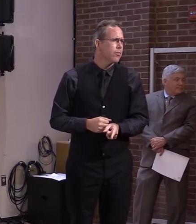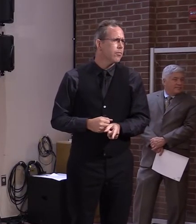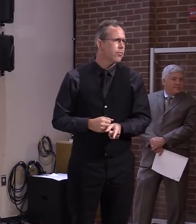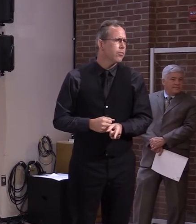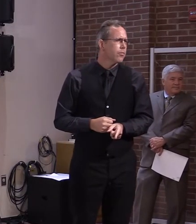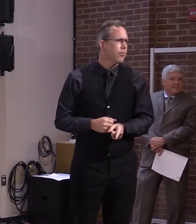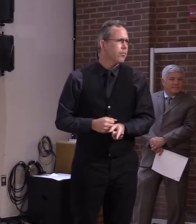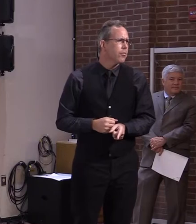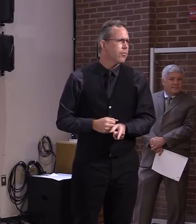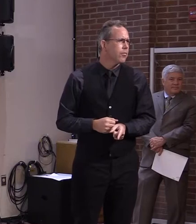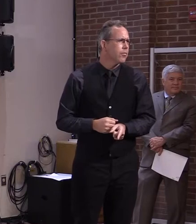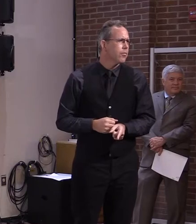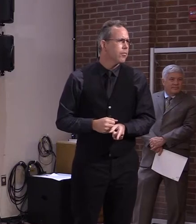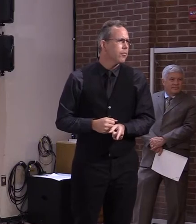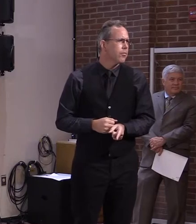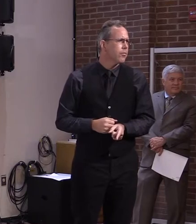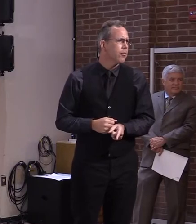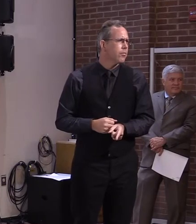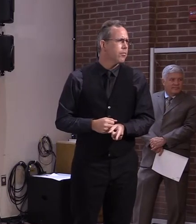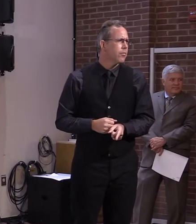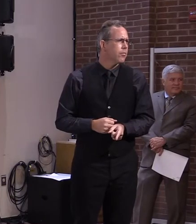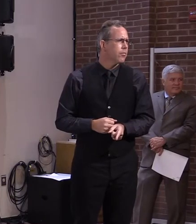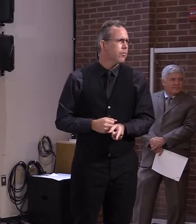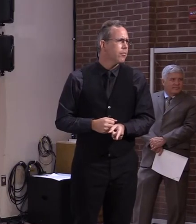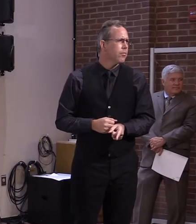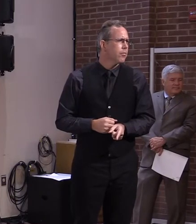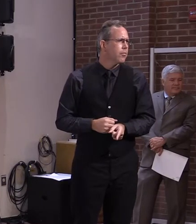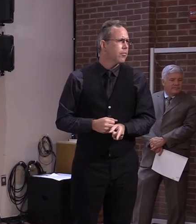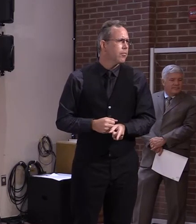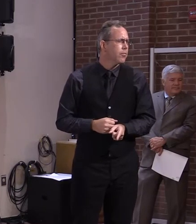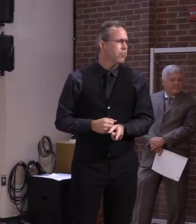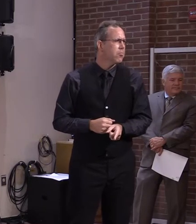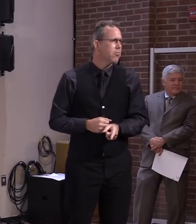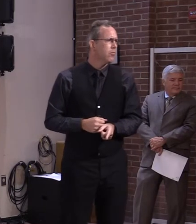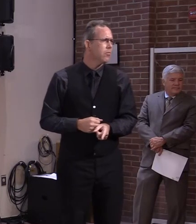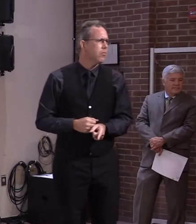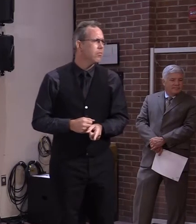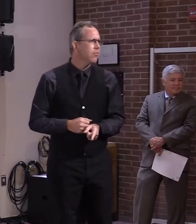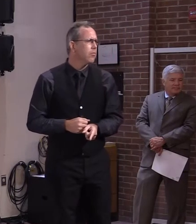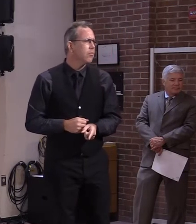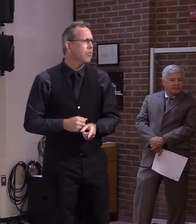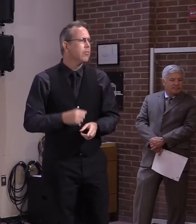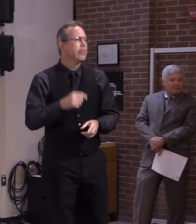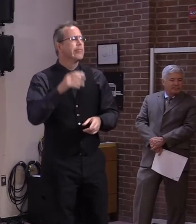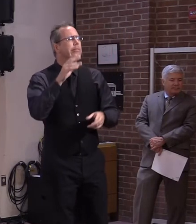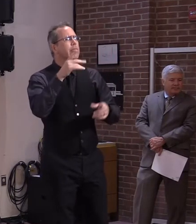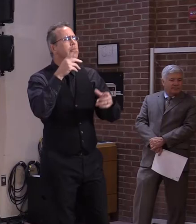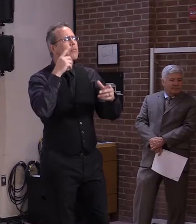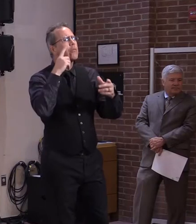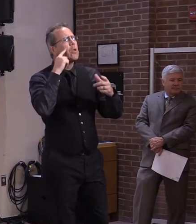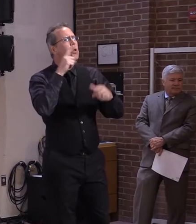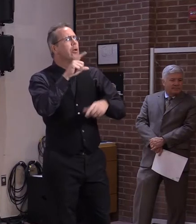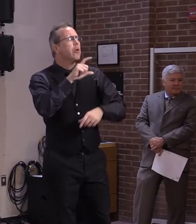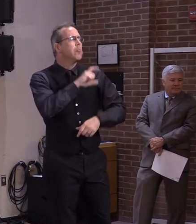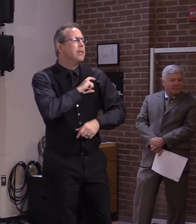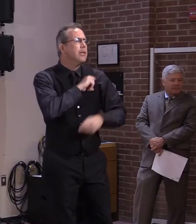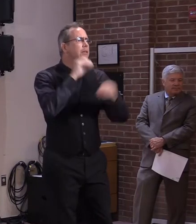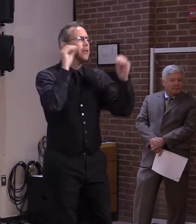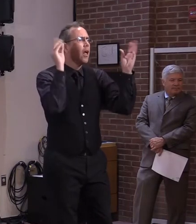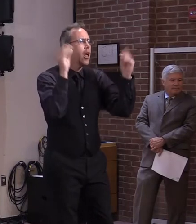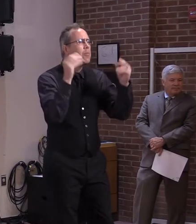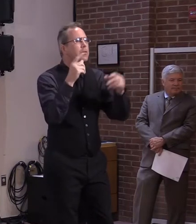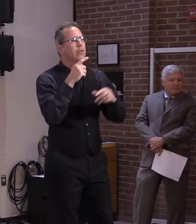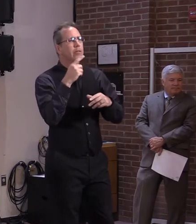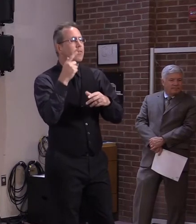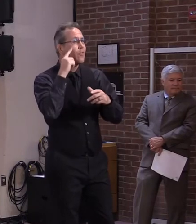still on the shelf for the state police fishing game and about two dozen other police agencies. And now I just learned